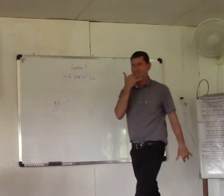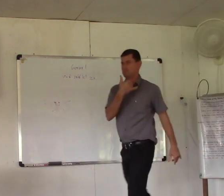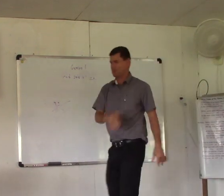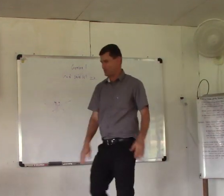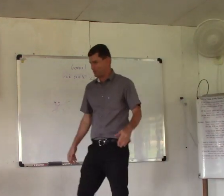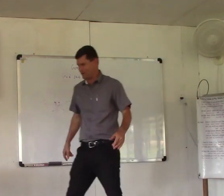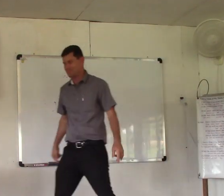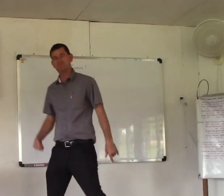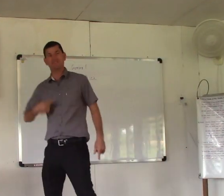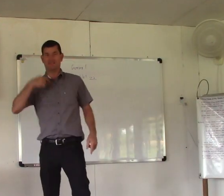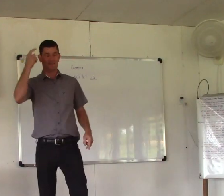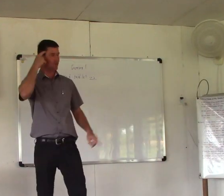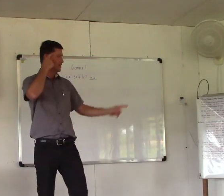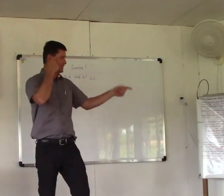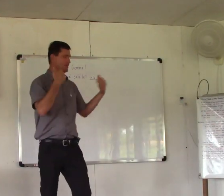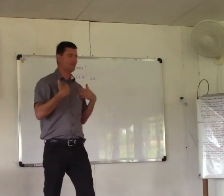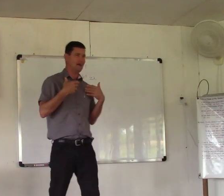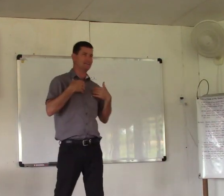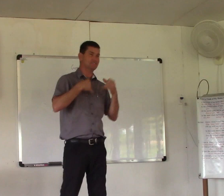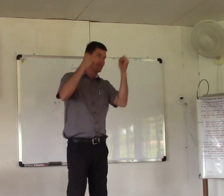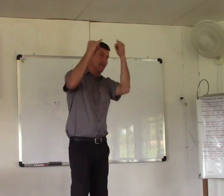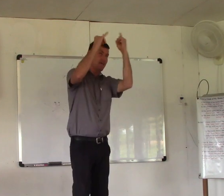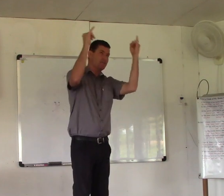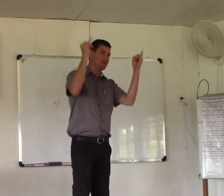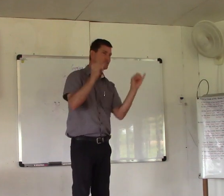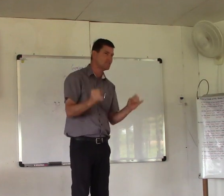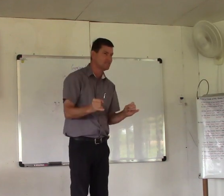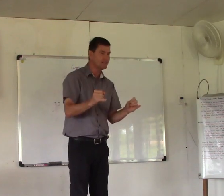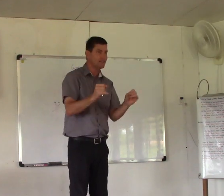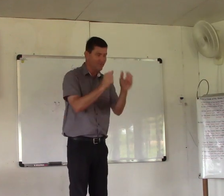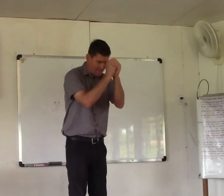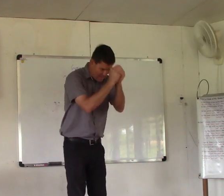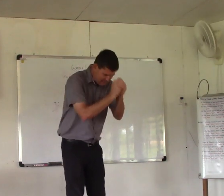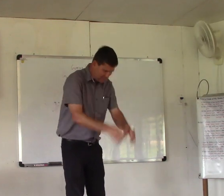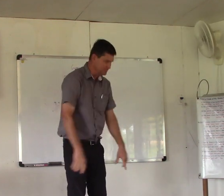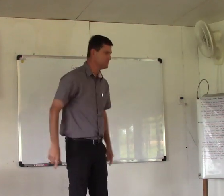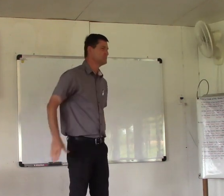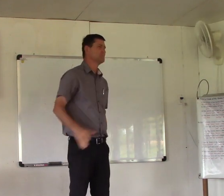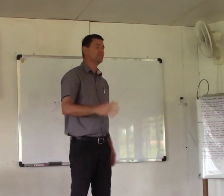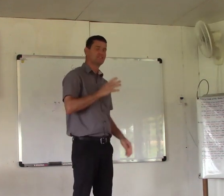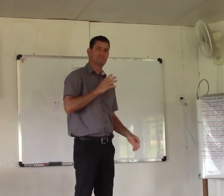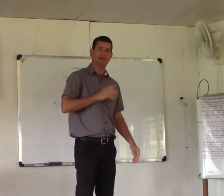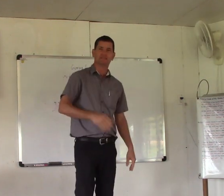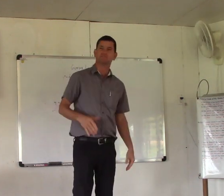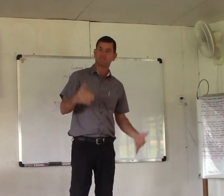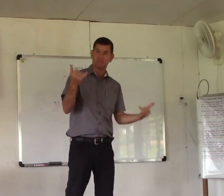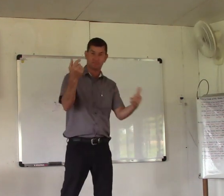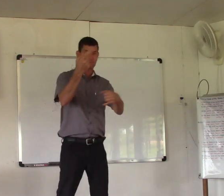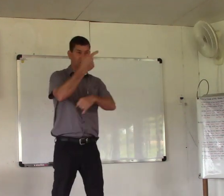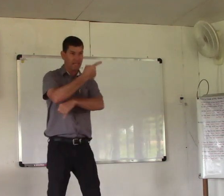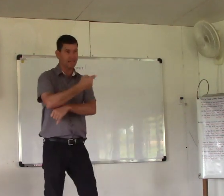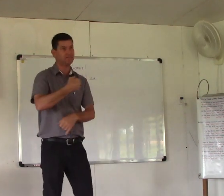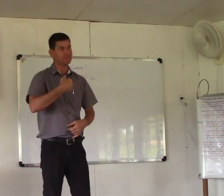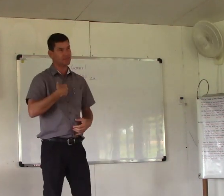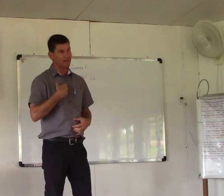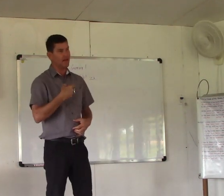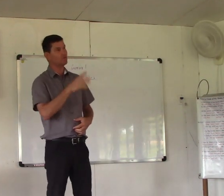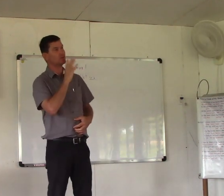In Rome, I thought there we had image, an idol. It's fine. Today, I want to